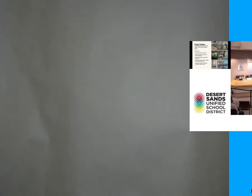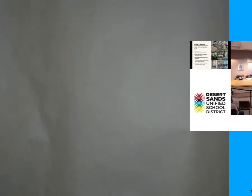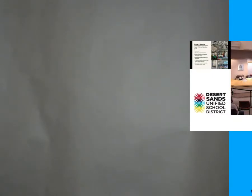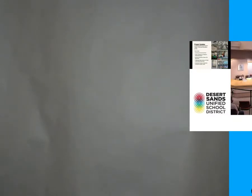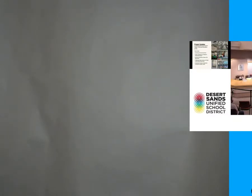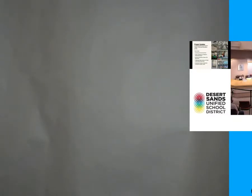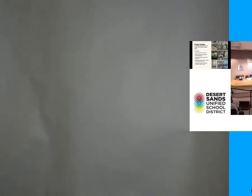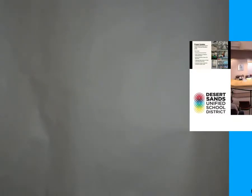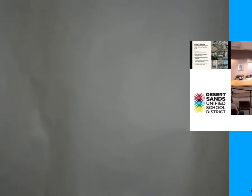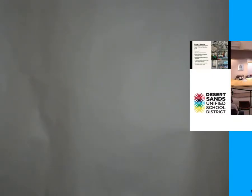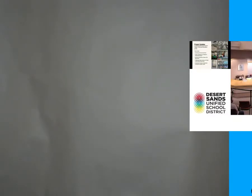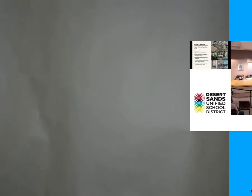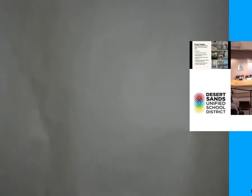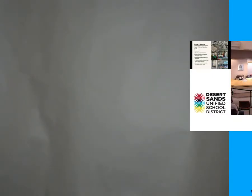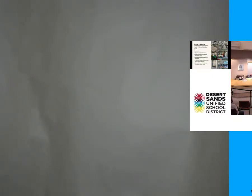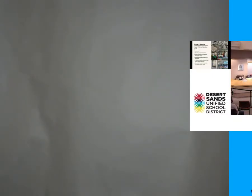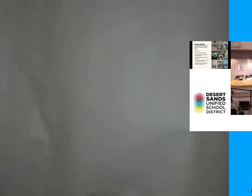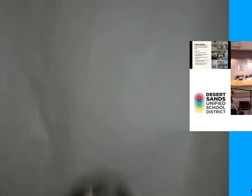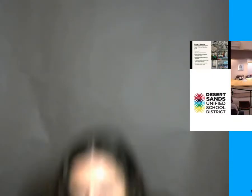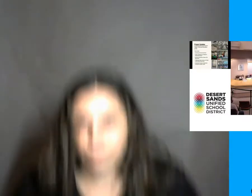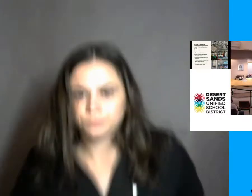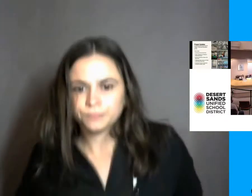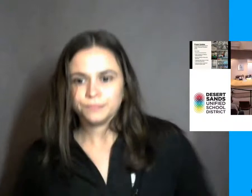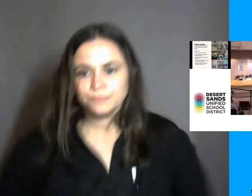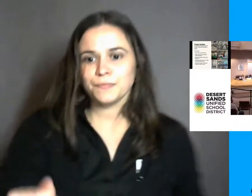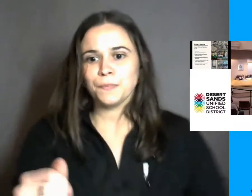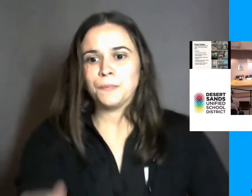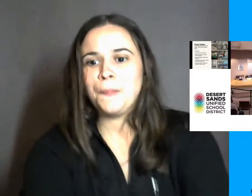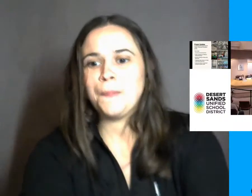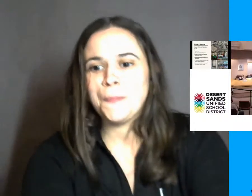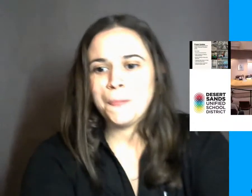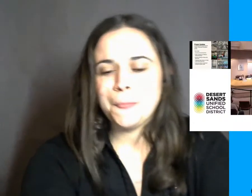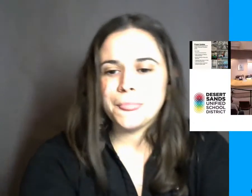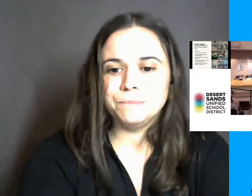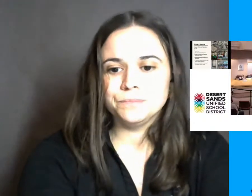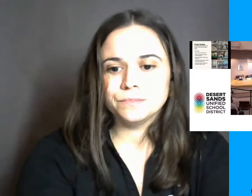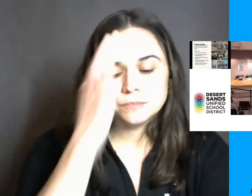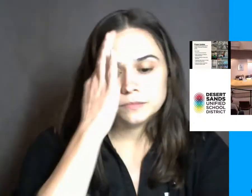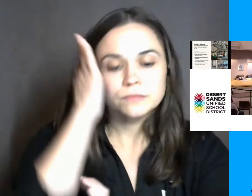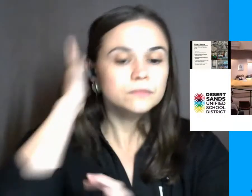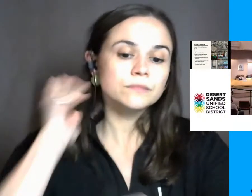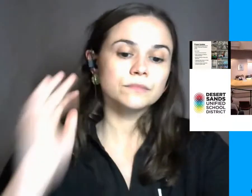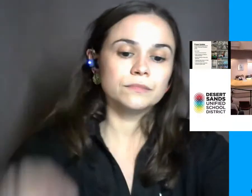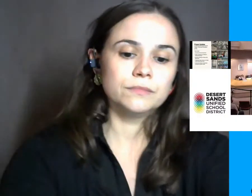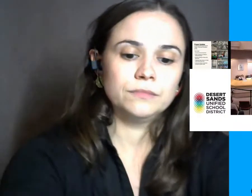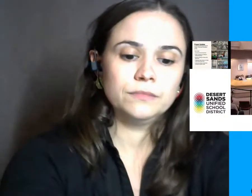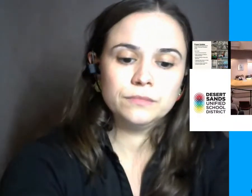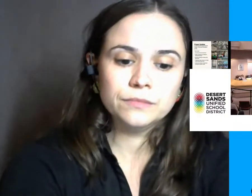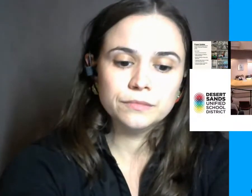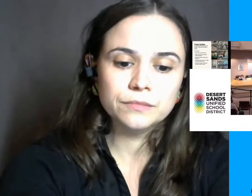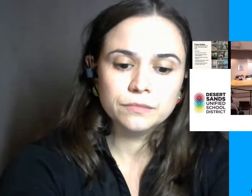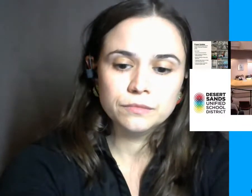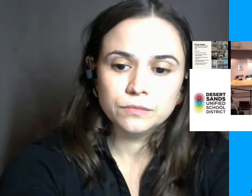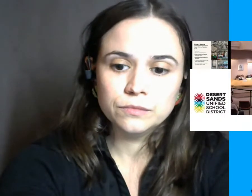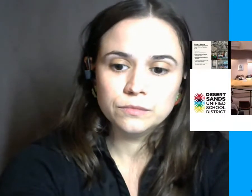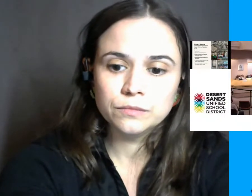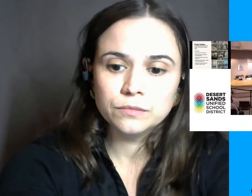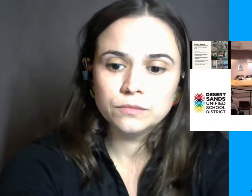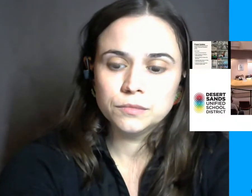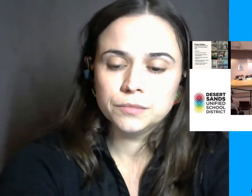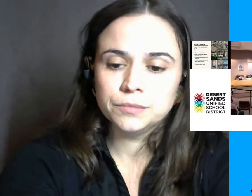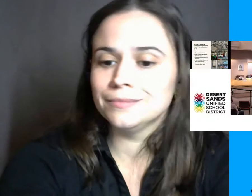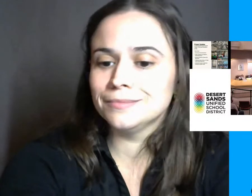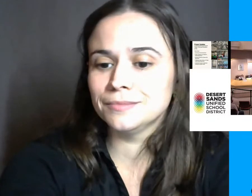really launch that program and be even much more successful with it. We heard about the professional dance, music, and theater program